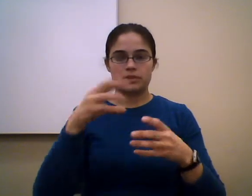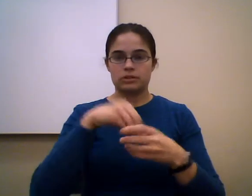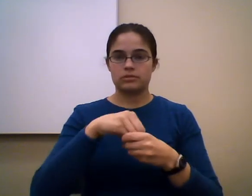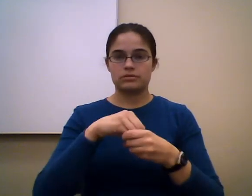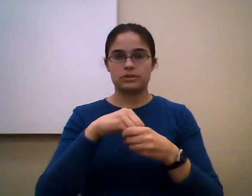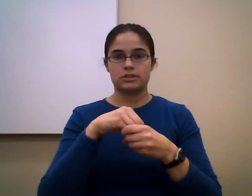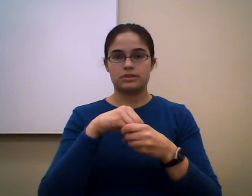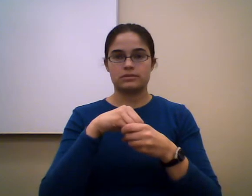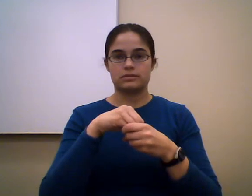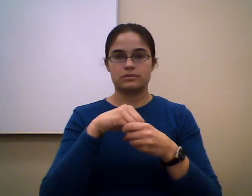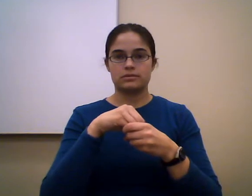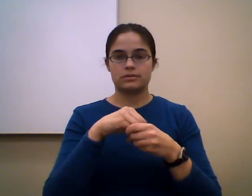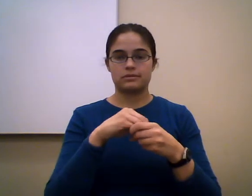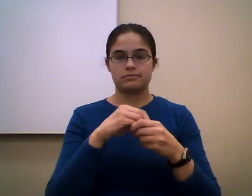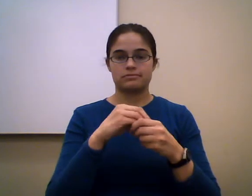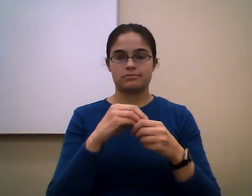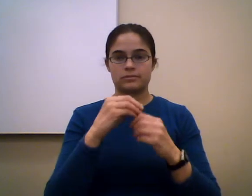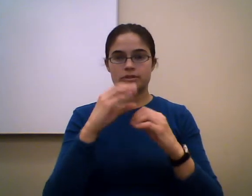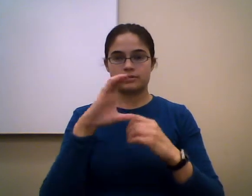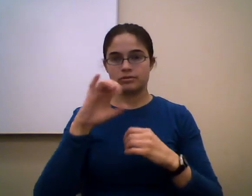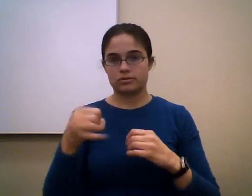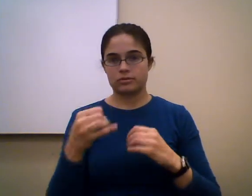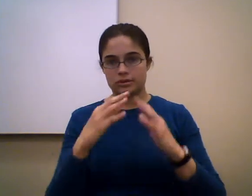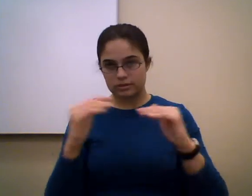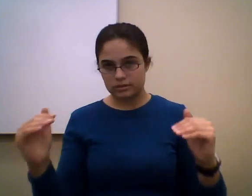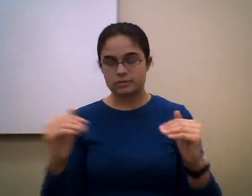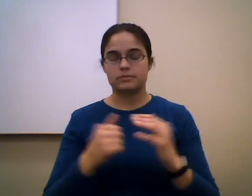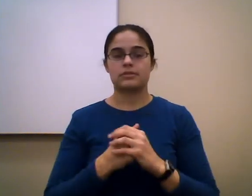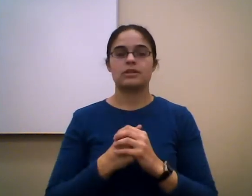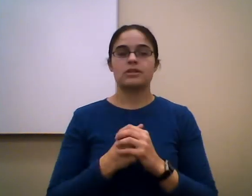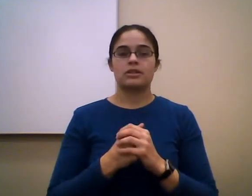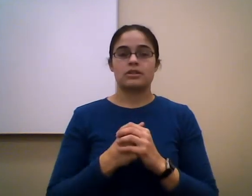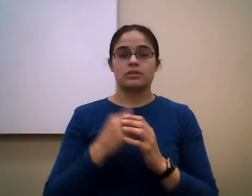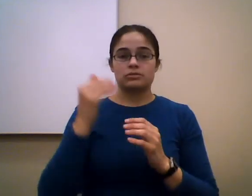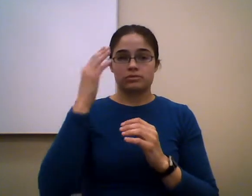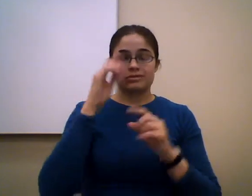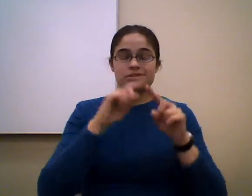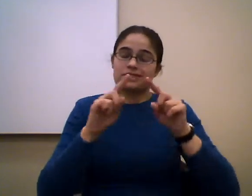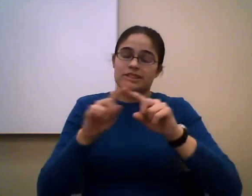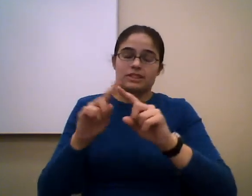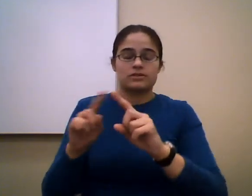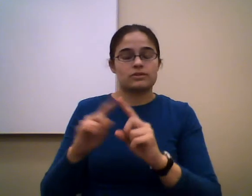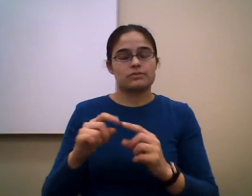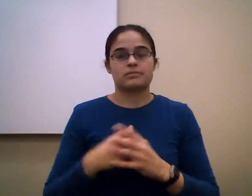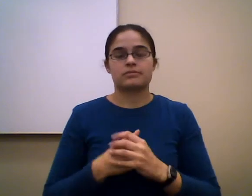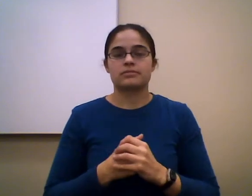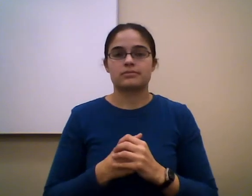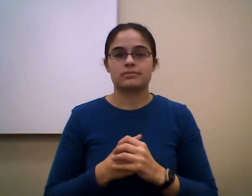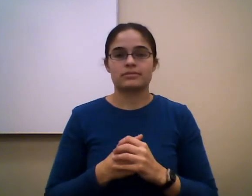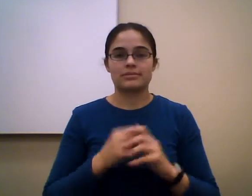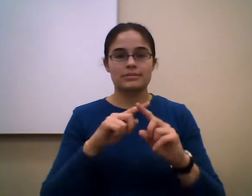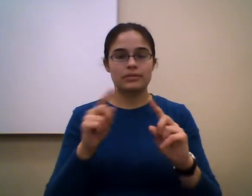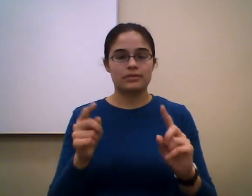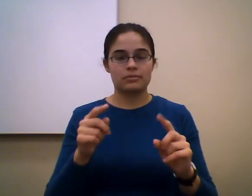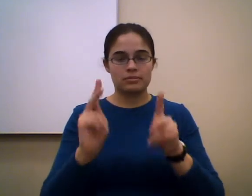various arresting agencies in this country: the FBI, Secret Service, as well as the Metropolitan Police Department. Let's start